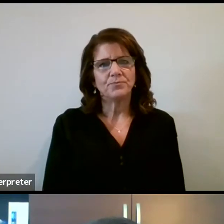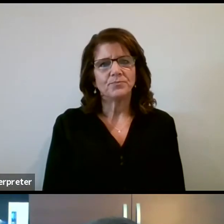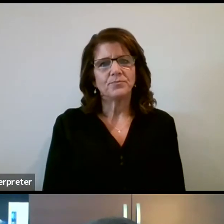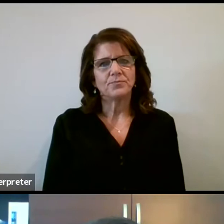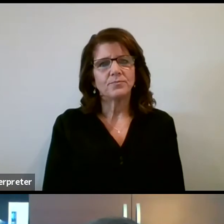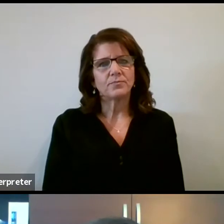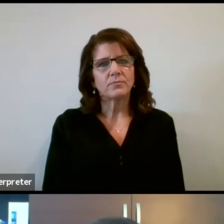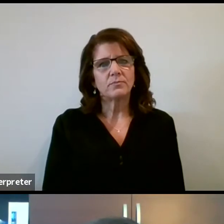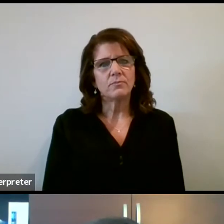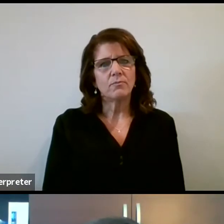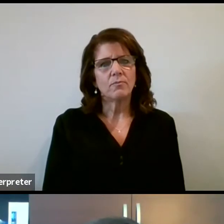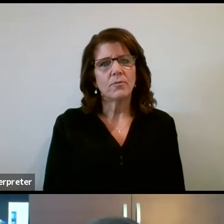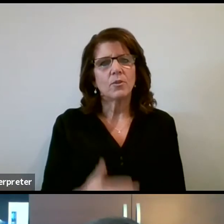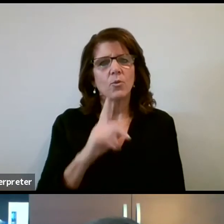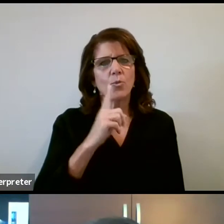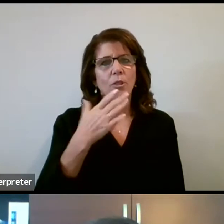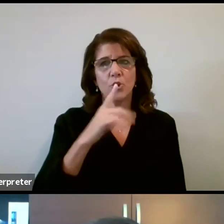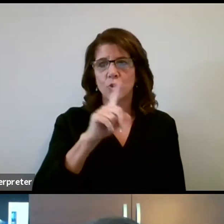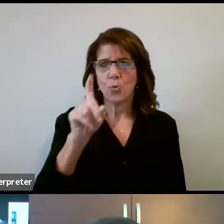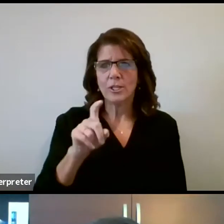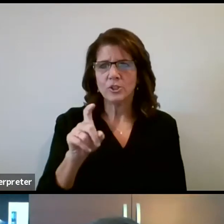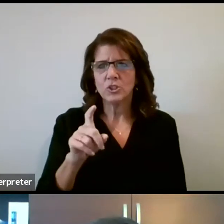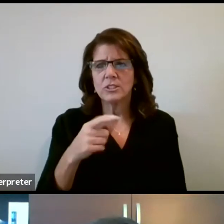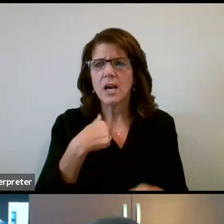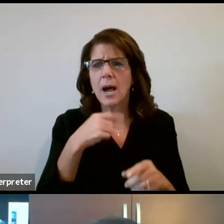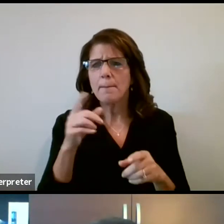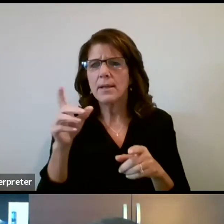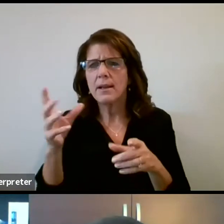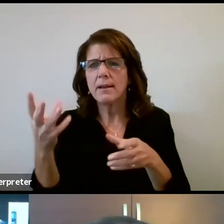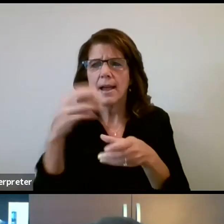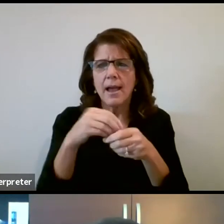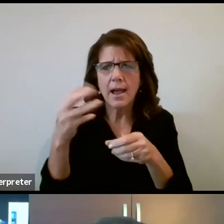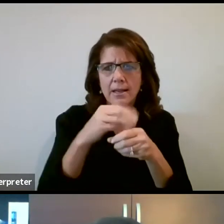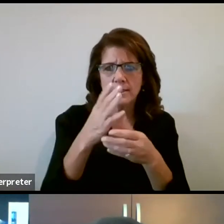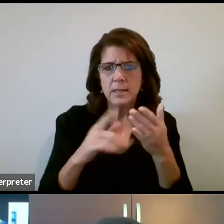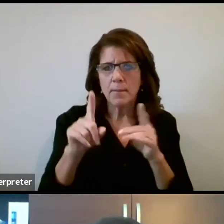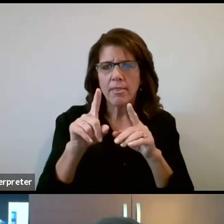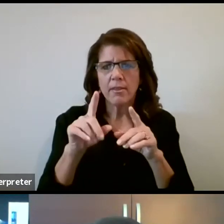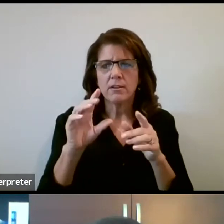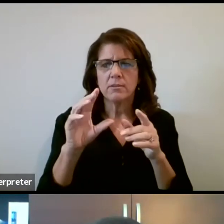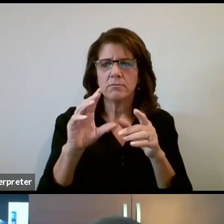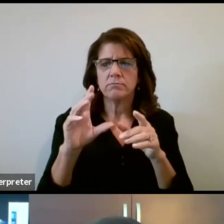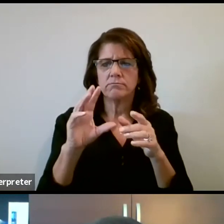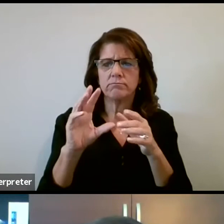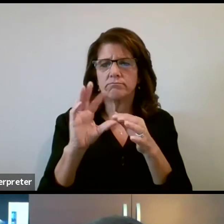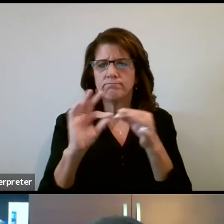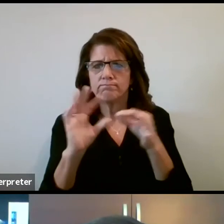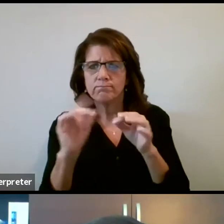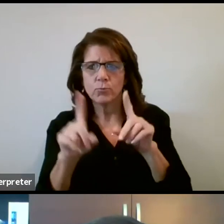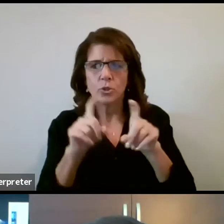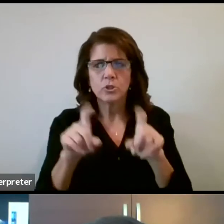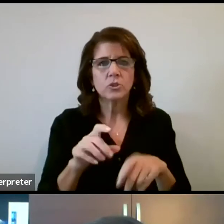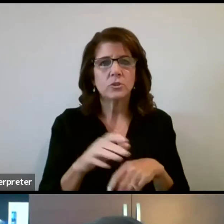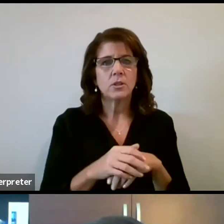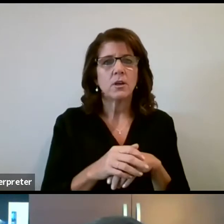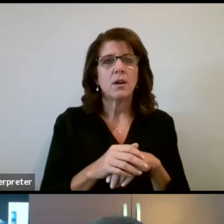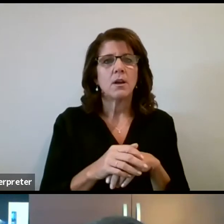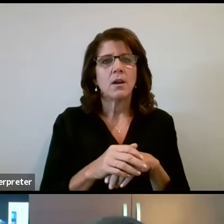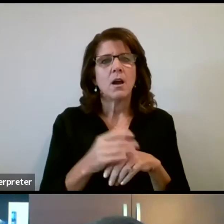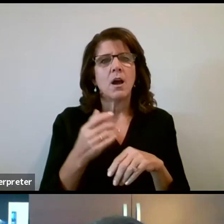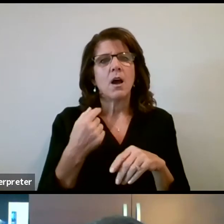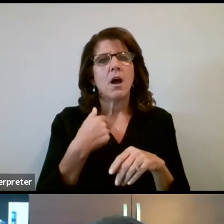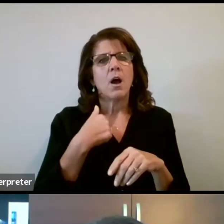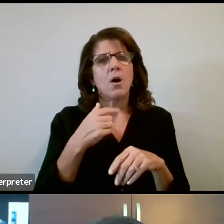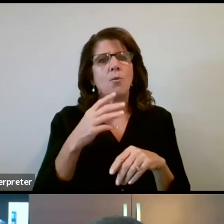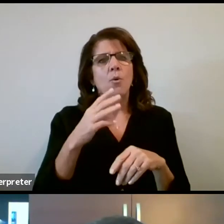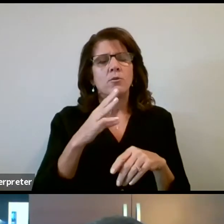Great. There's some really good questions coming in, actually. So I'm going to weave some of these into the conversation. Panelists, I want to get onto the areas